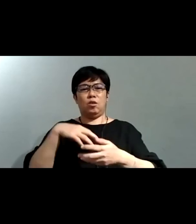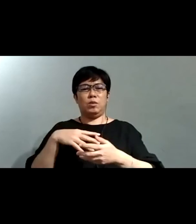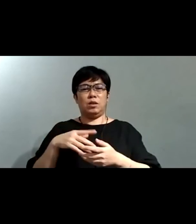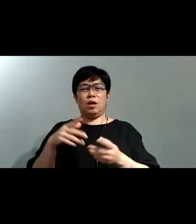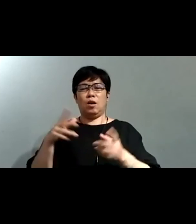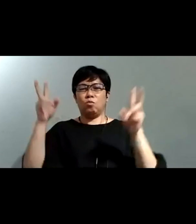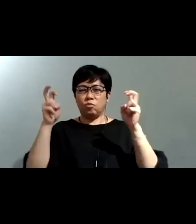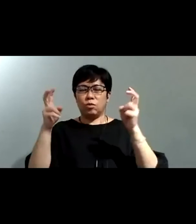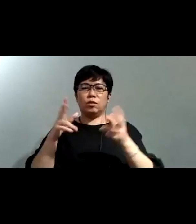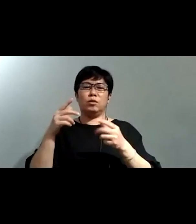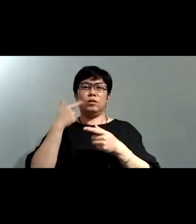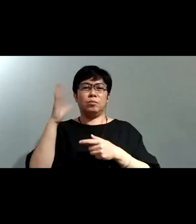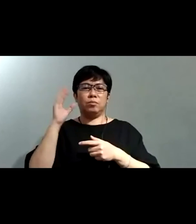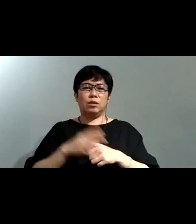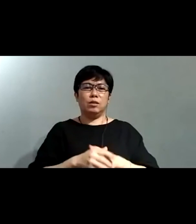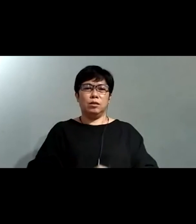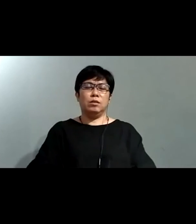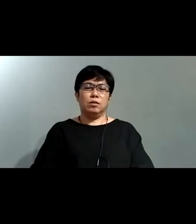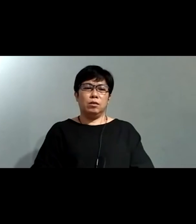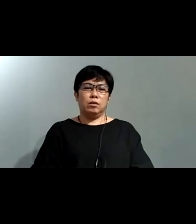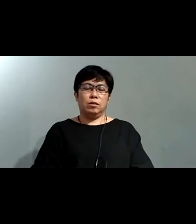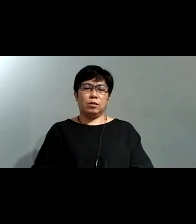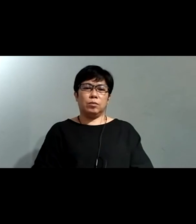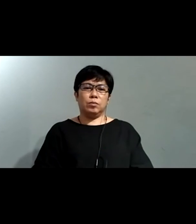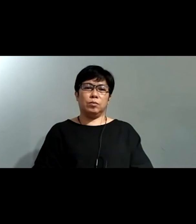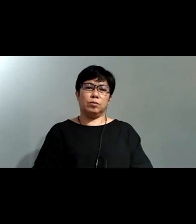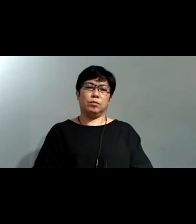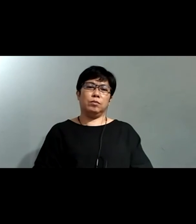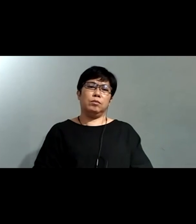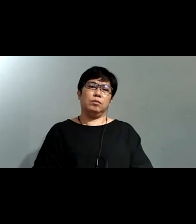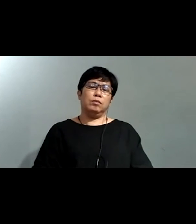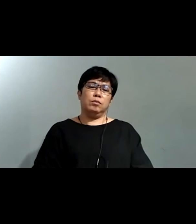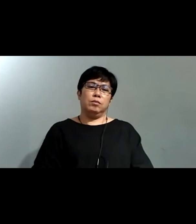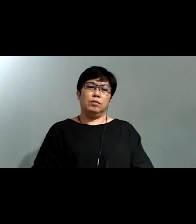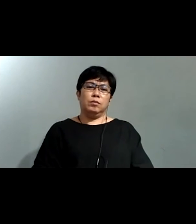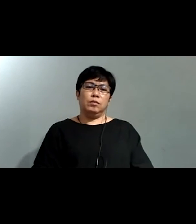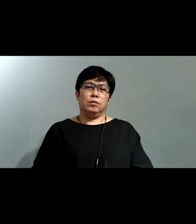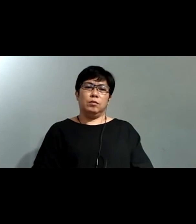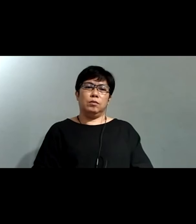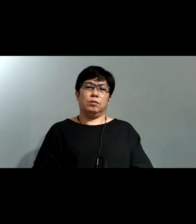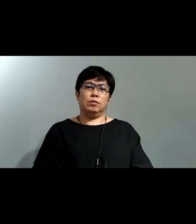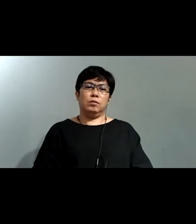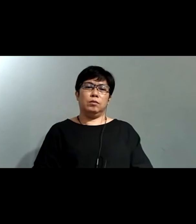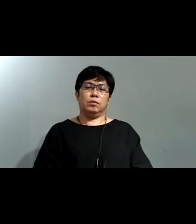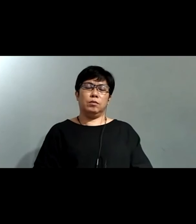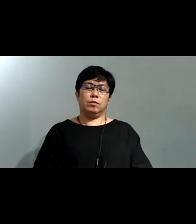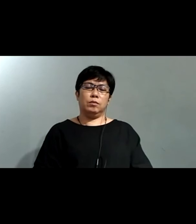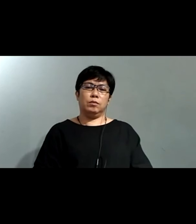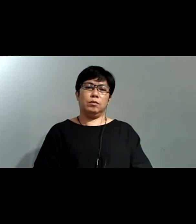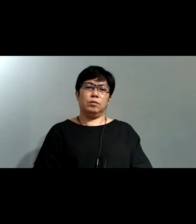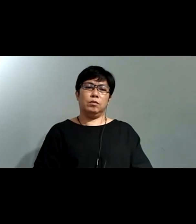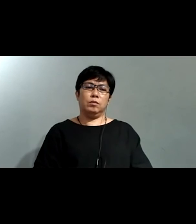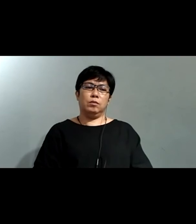in every corner of the world, right? Yeah. So I think a lot of people ask